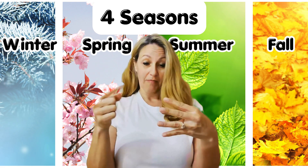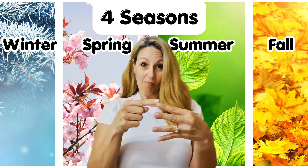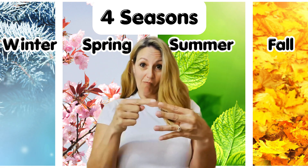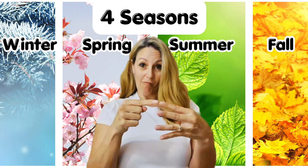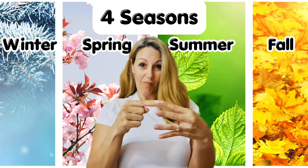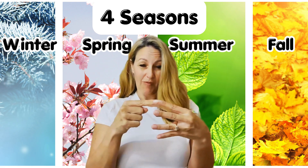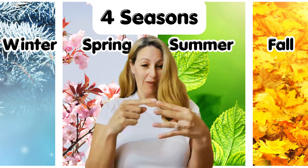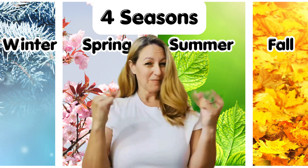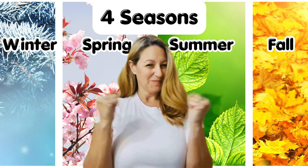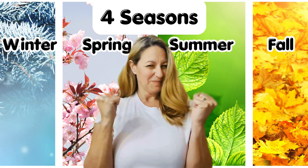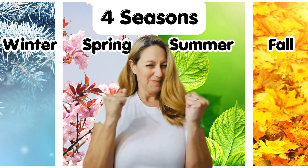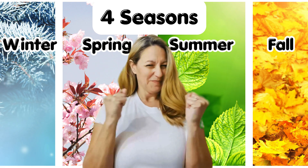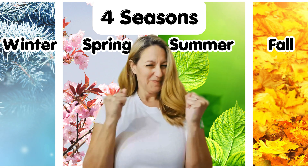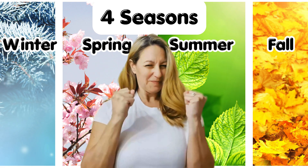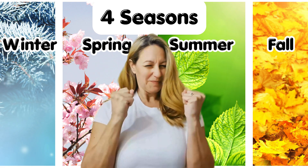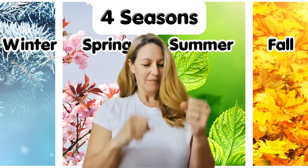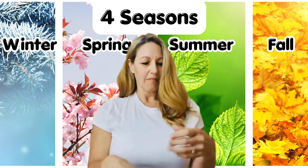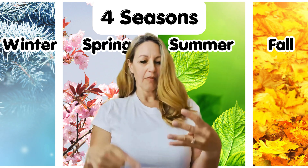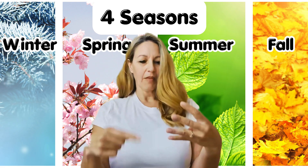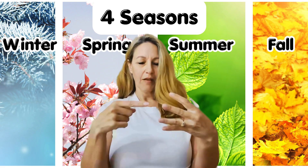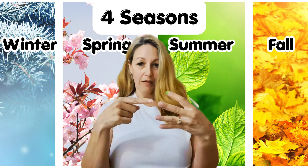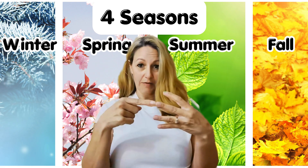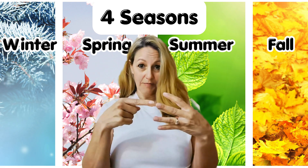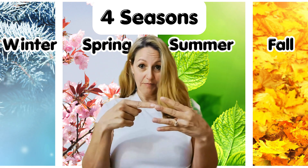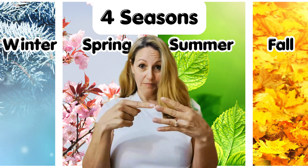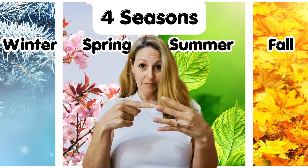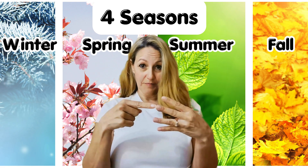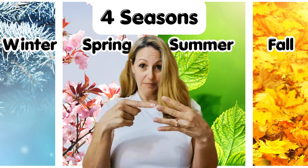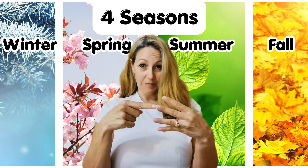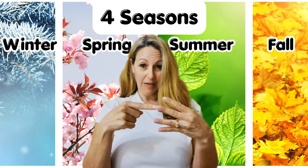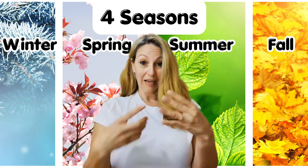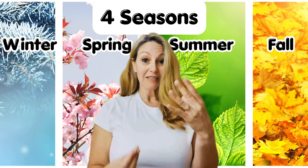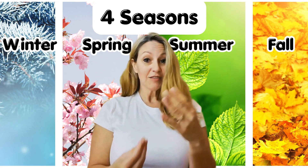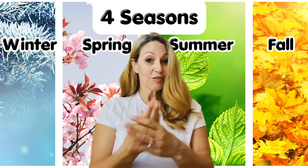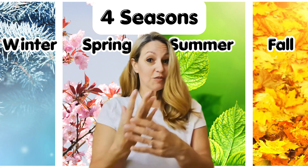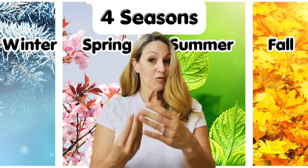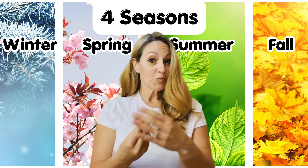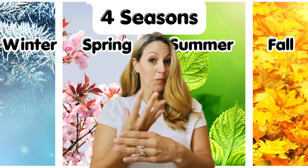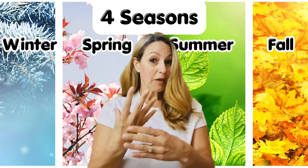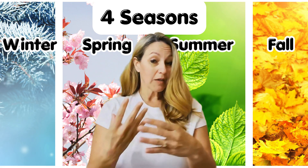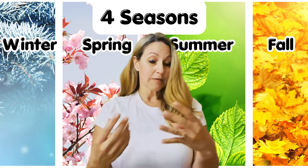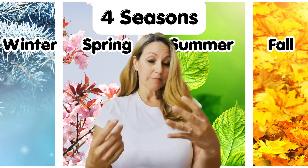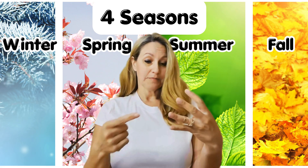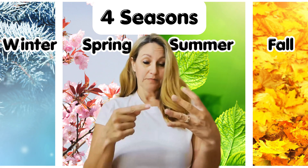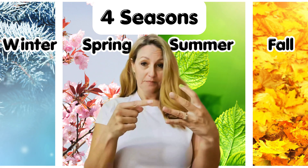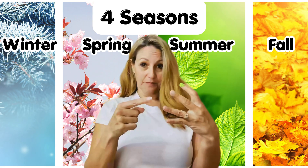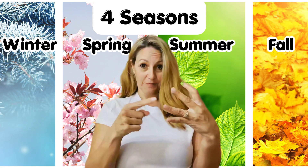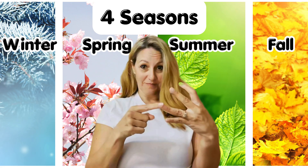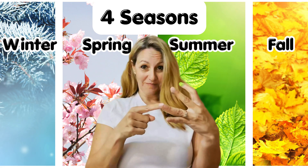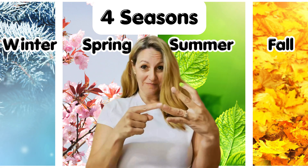Four seasons. First, winter. Second, spring.